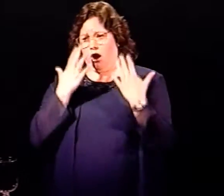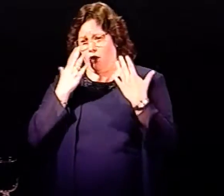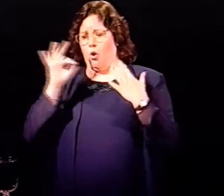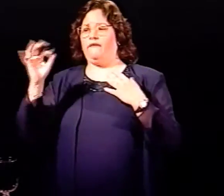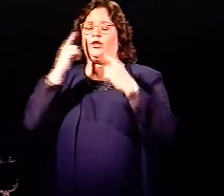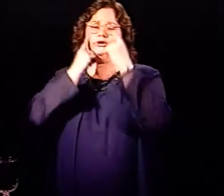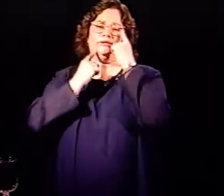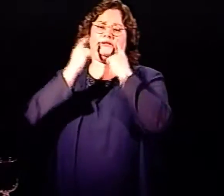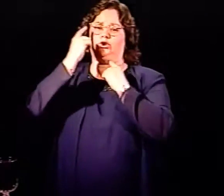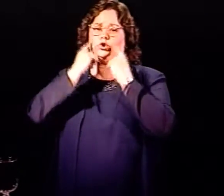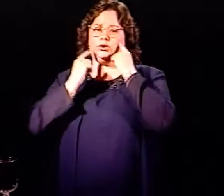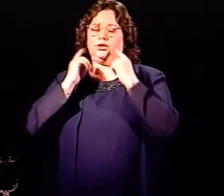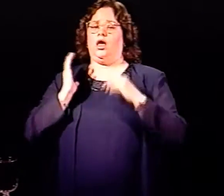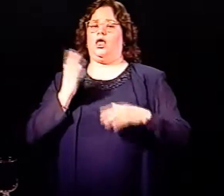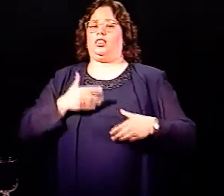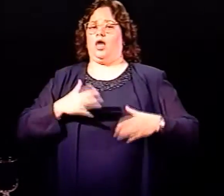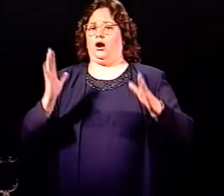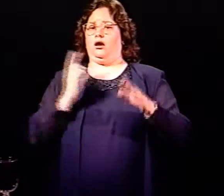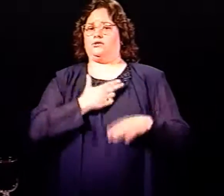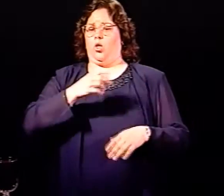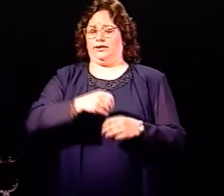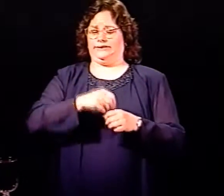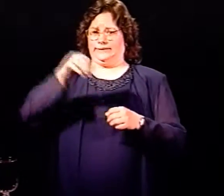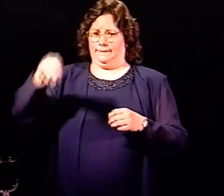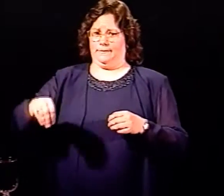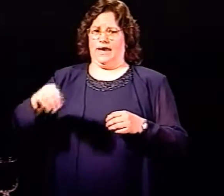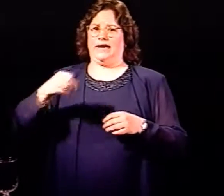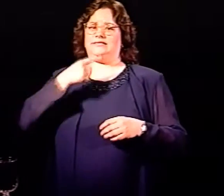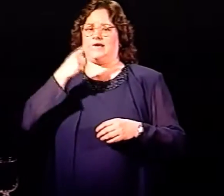their tears. Let us all dip and say together,